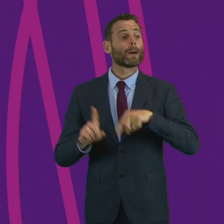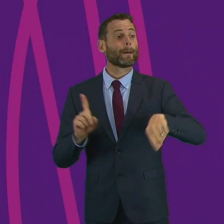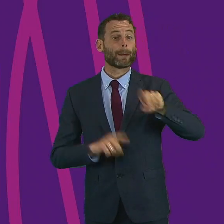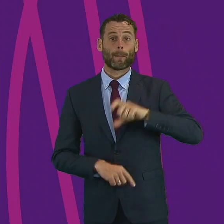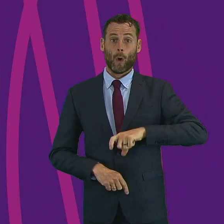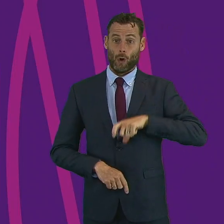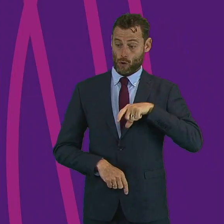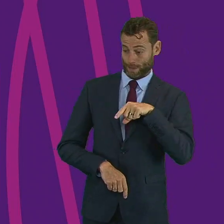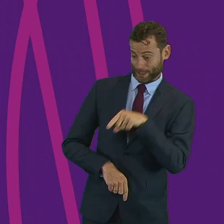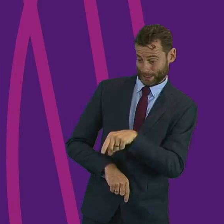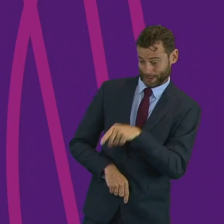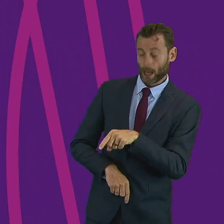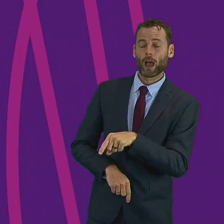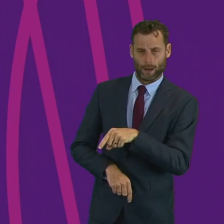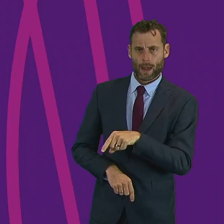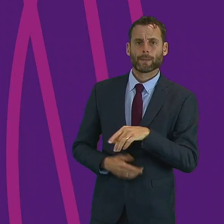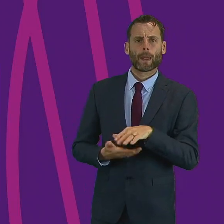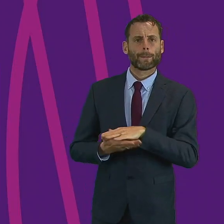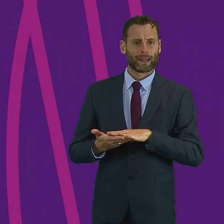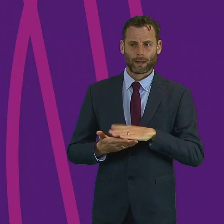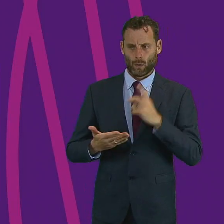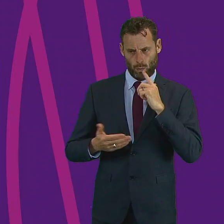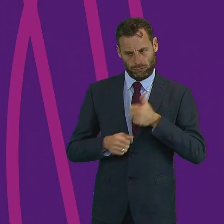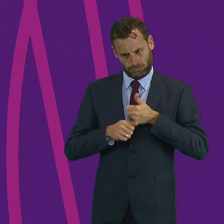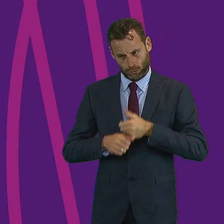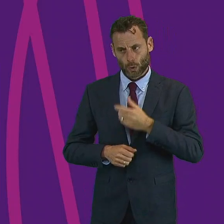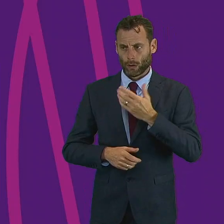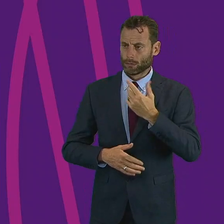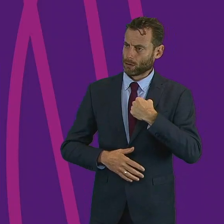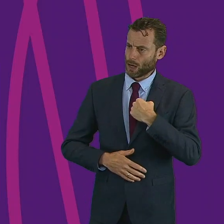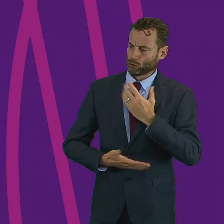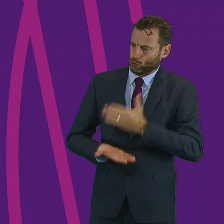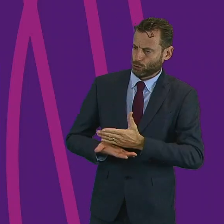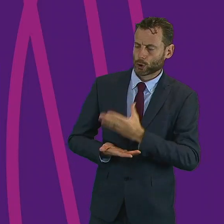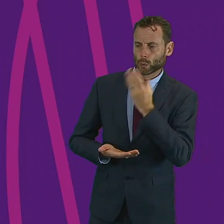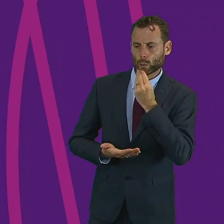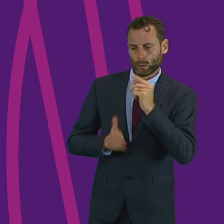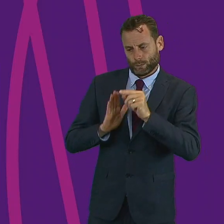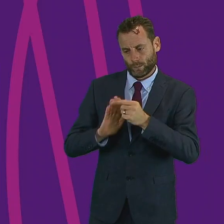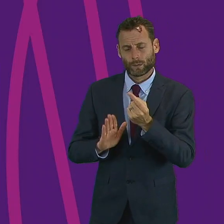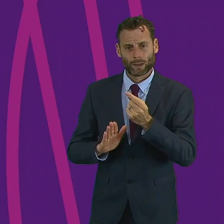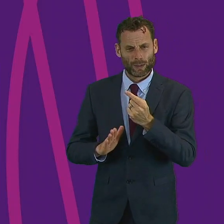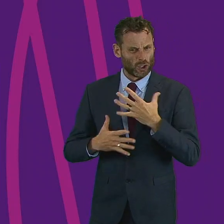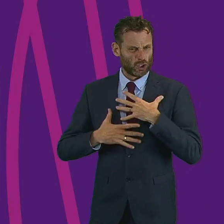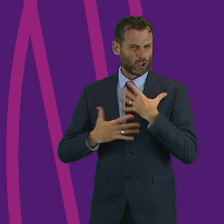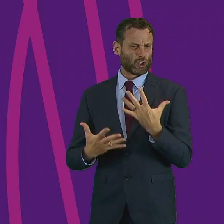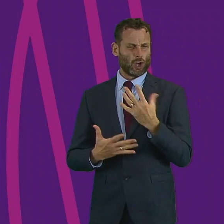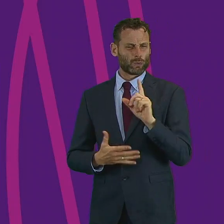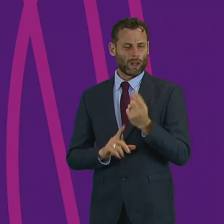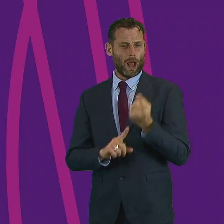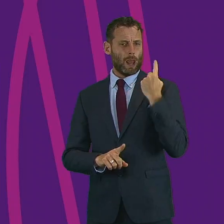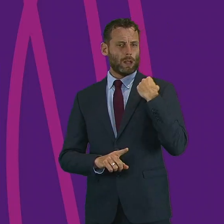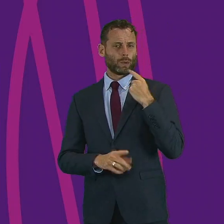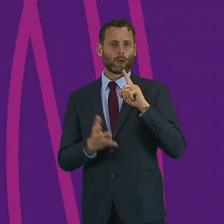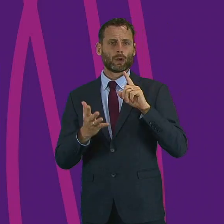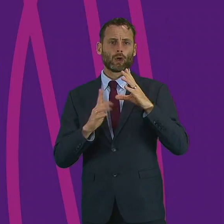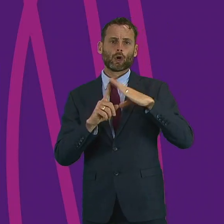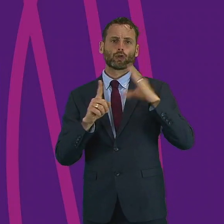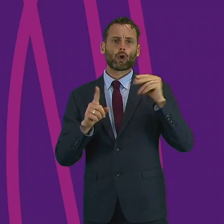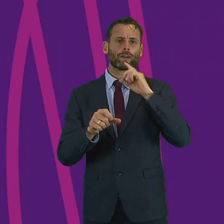they have symptoms, they should with confidence book a test, because that is really important, and we will continue to work hard to make sure that any issues we